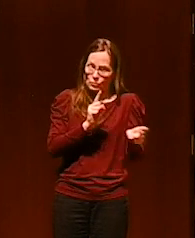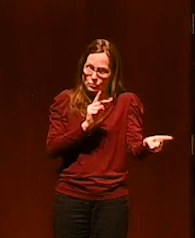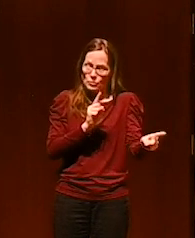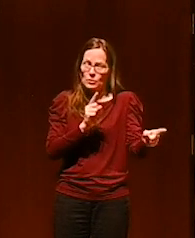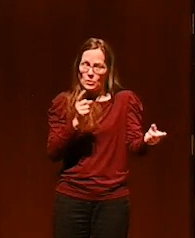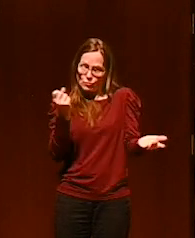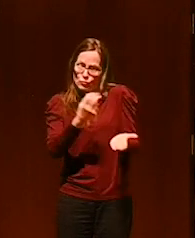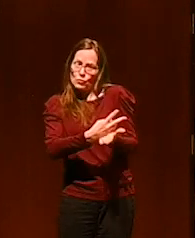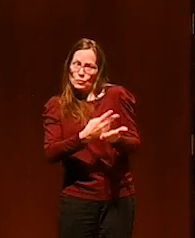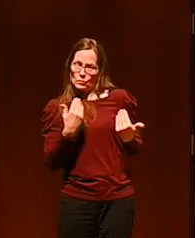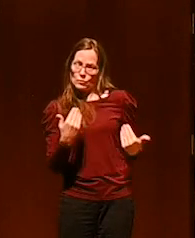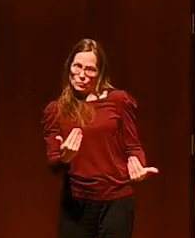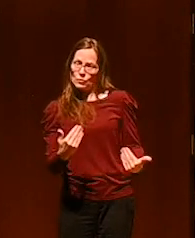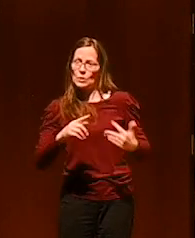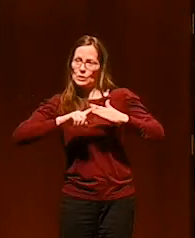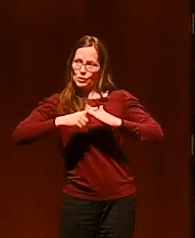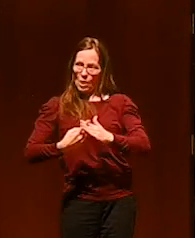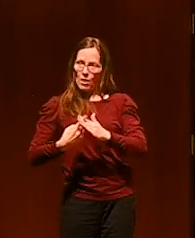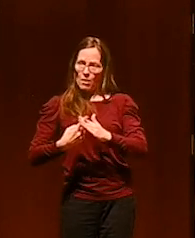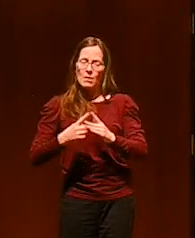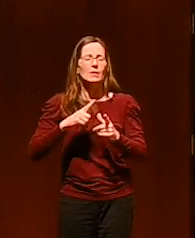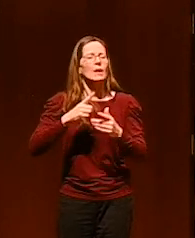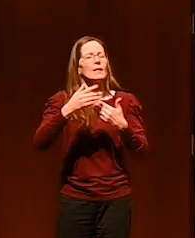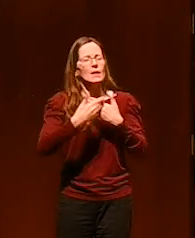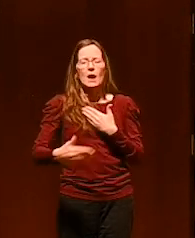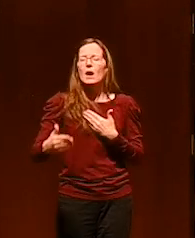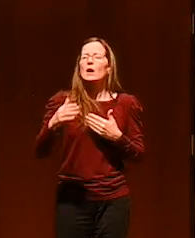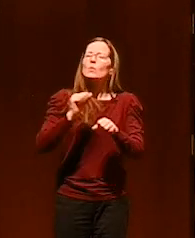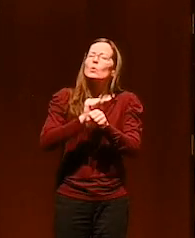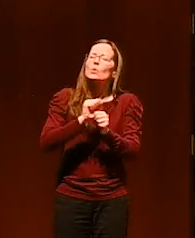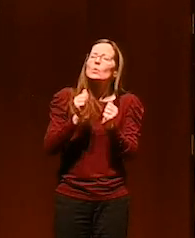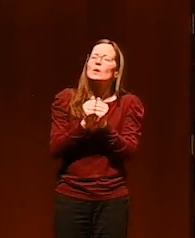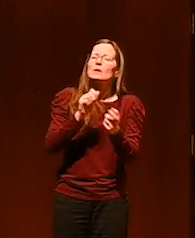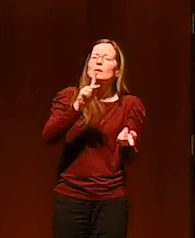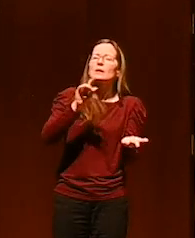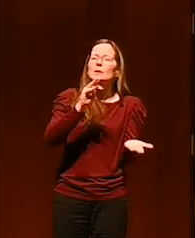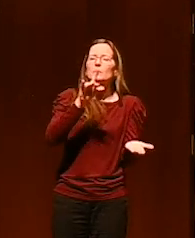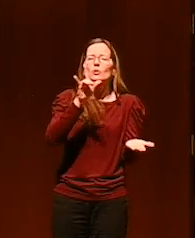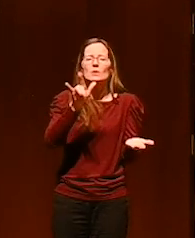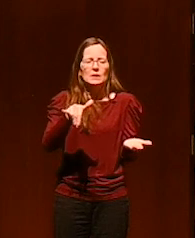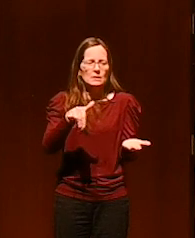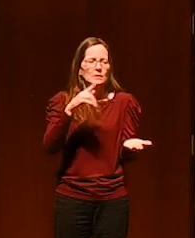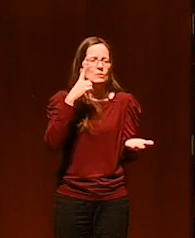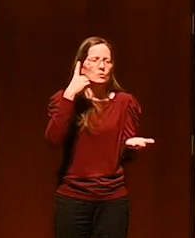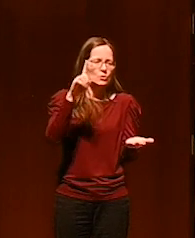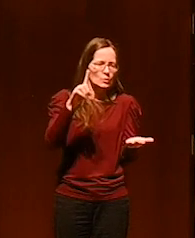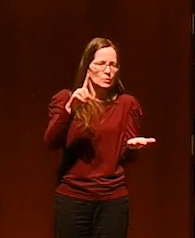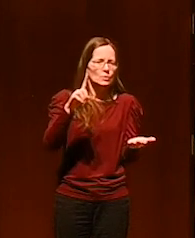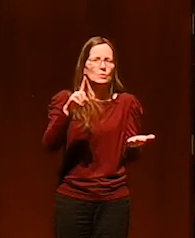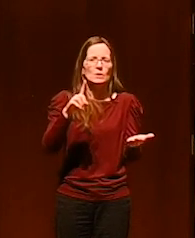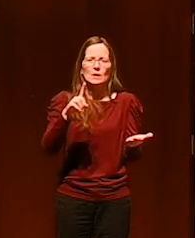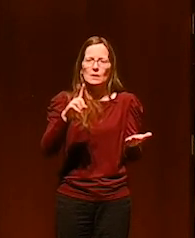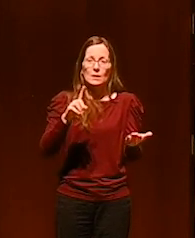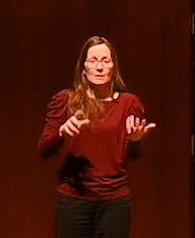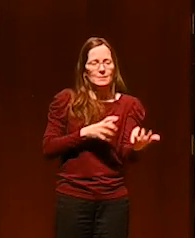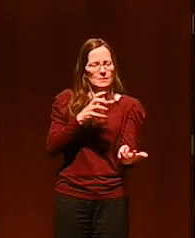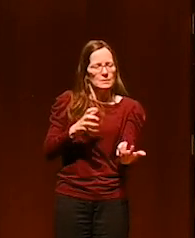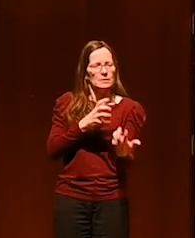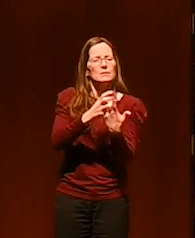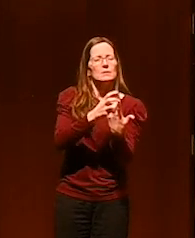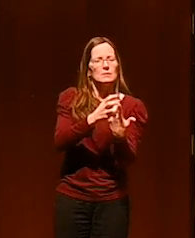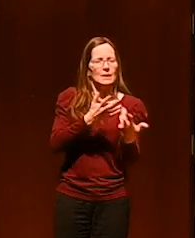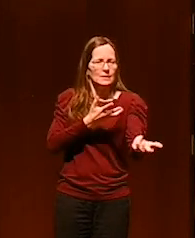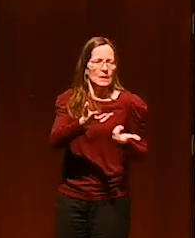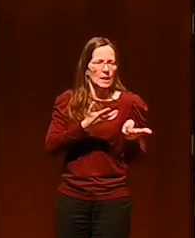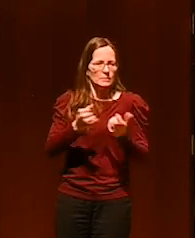Kimberly Danielle in the next phase to design a great community engagement strategy. We like to tailor fit that community engagement strategy to